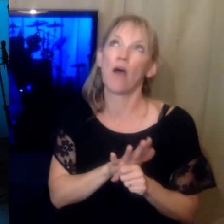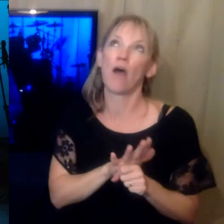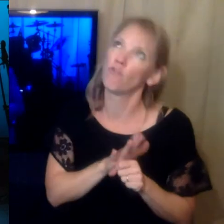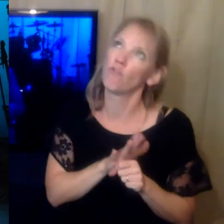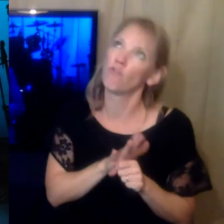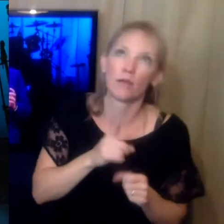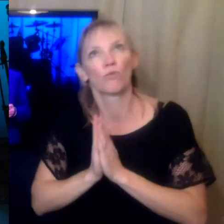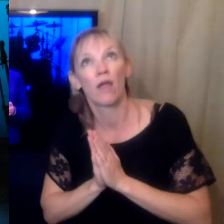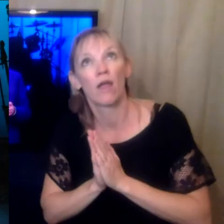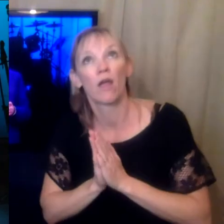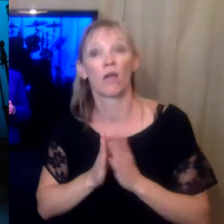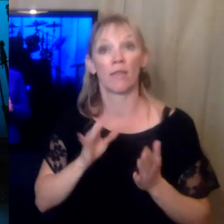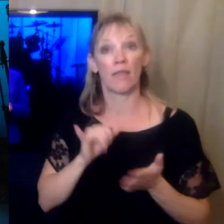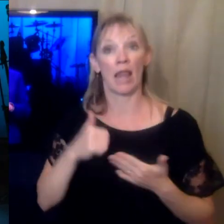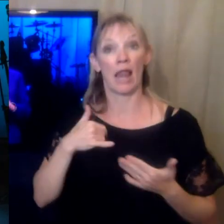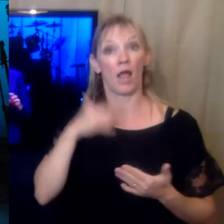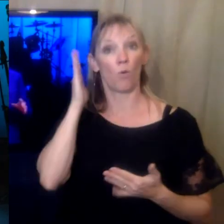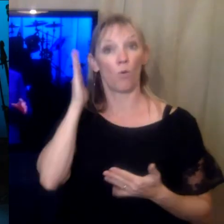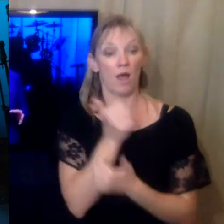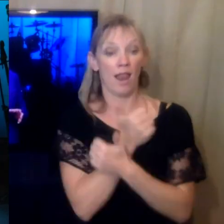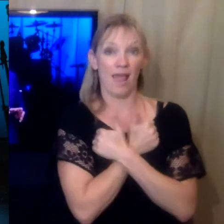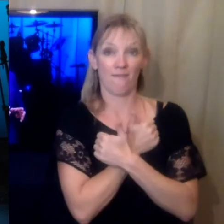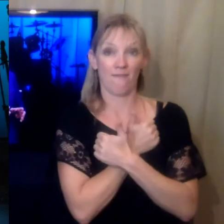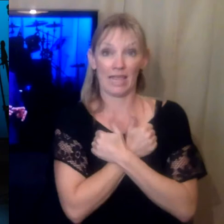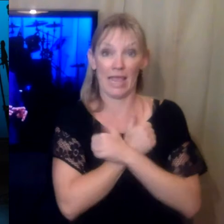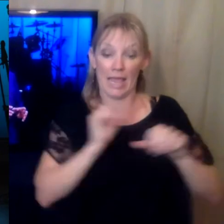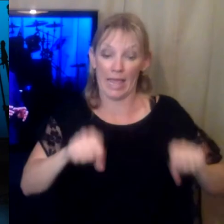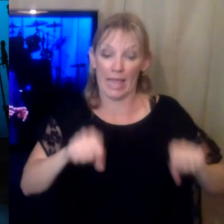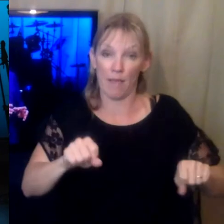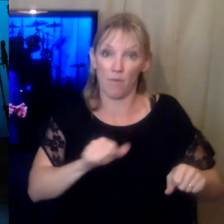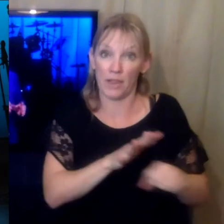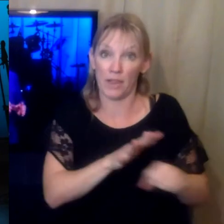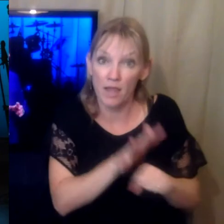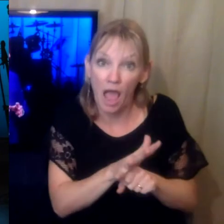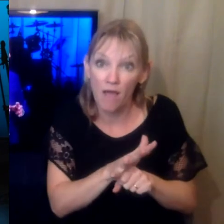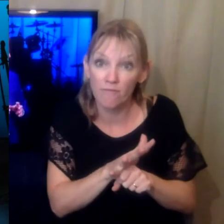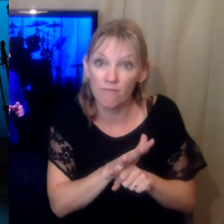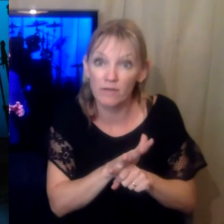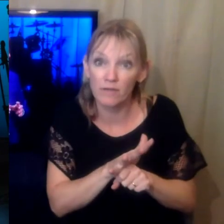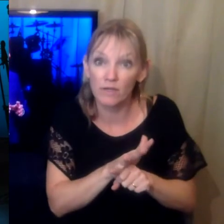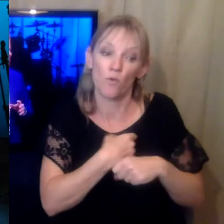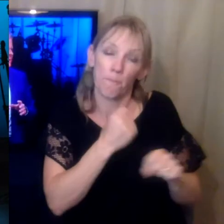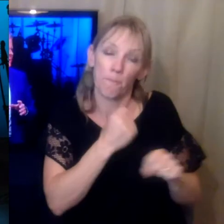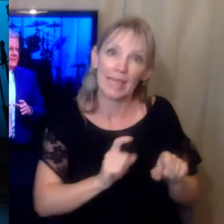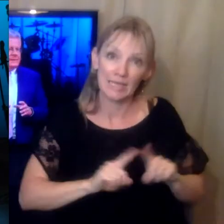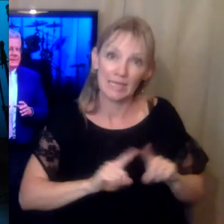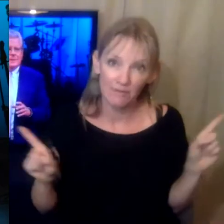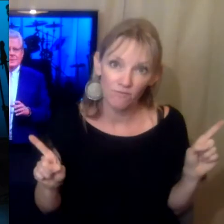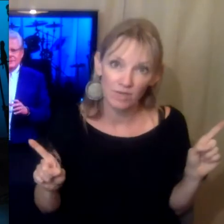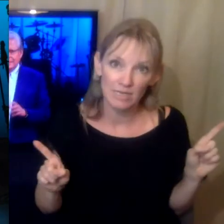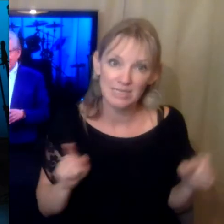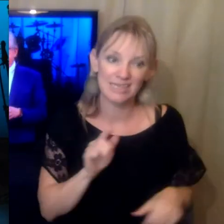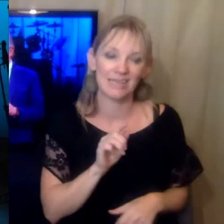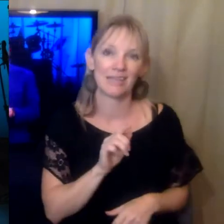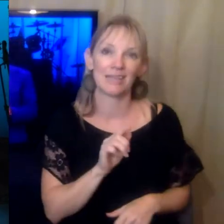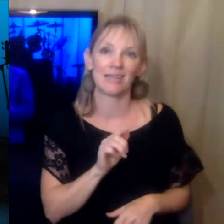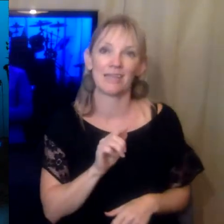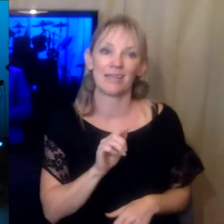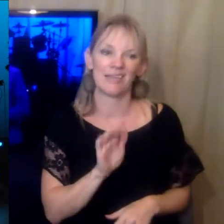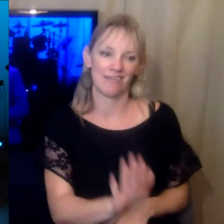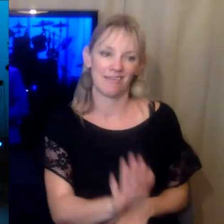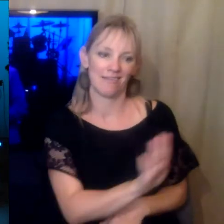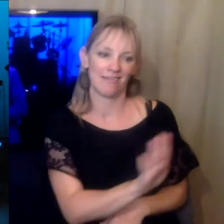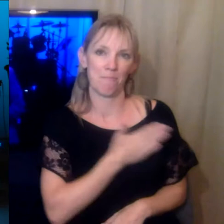may I be loving and capable enough to make a difference in the lives of our